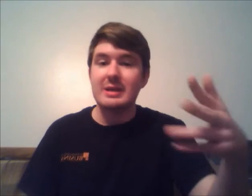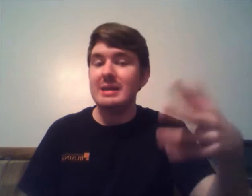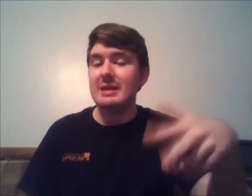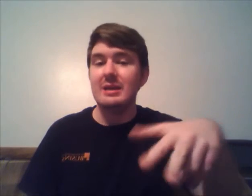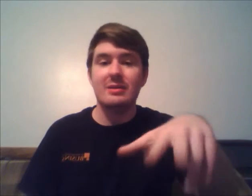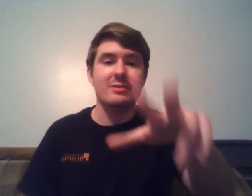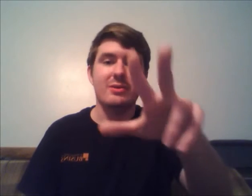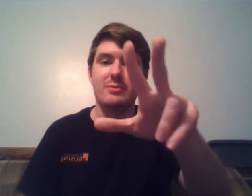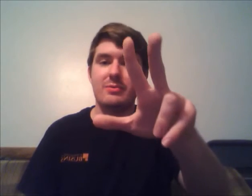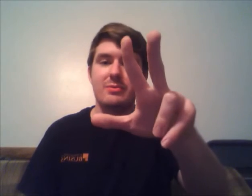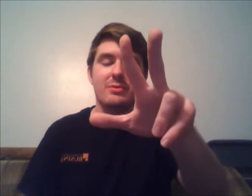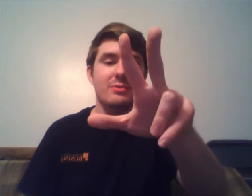233,